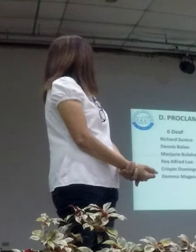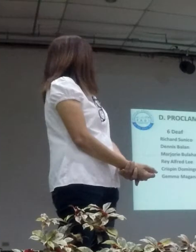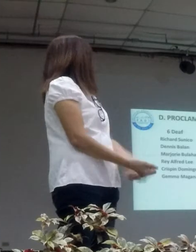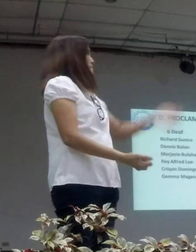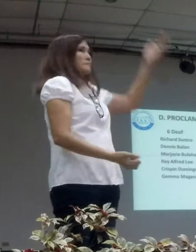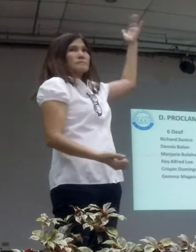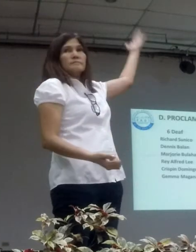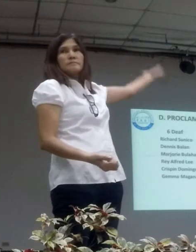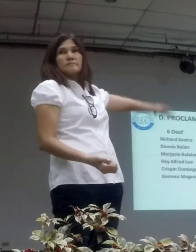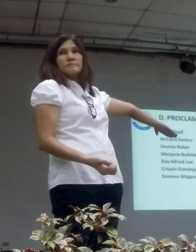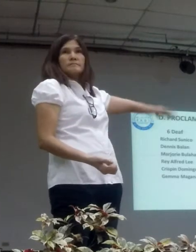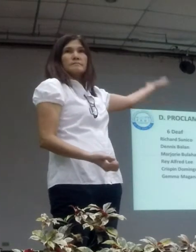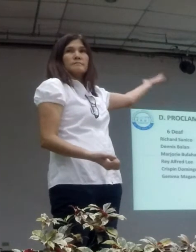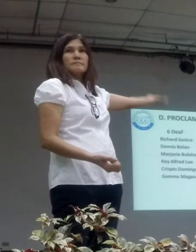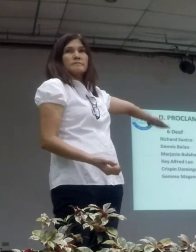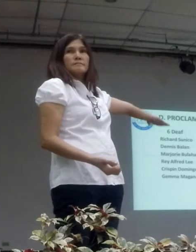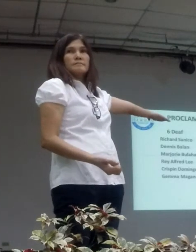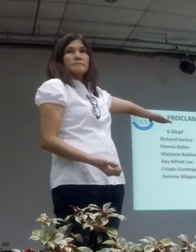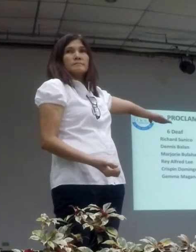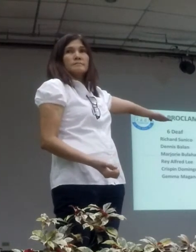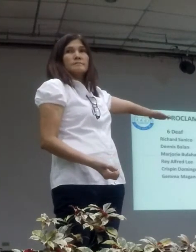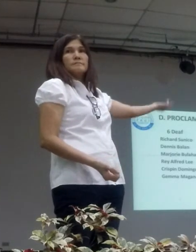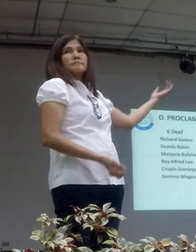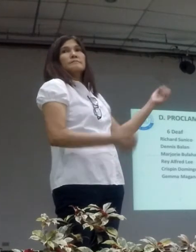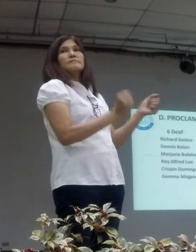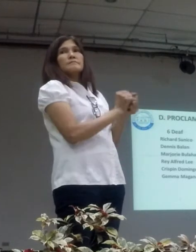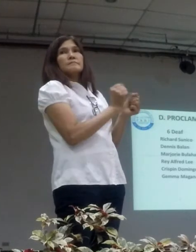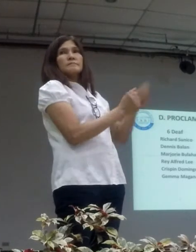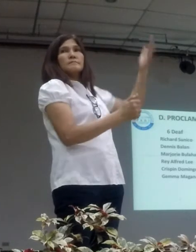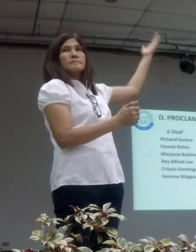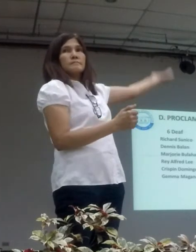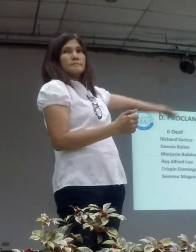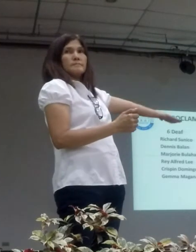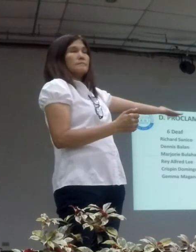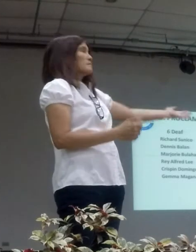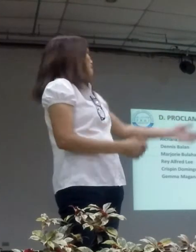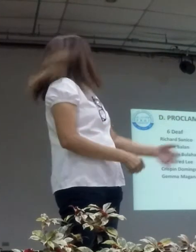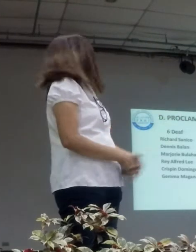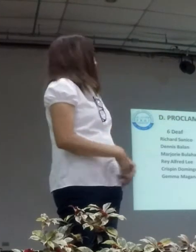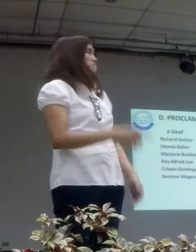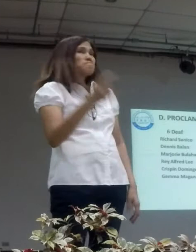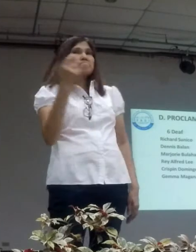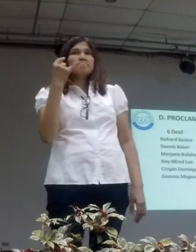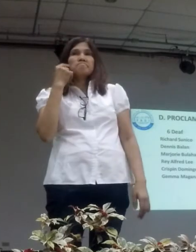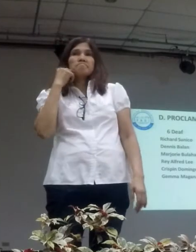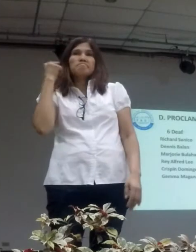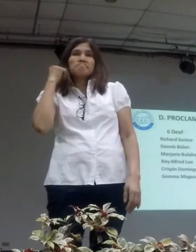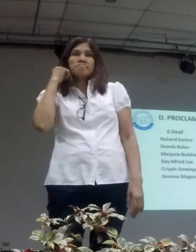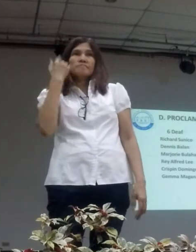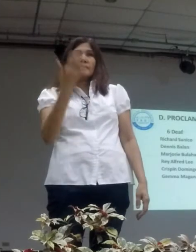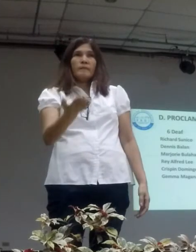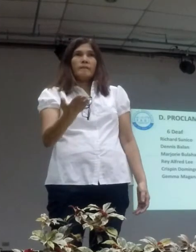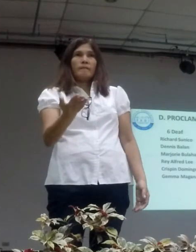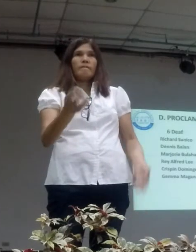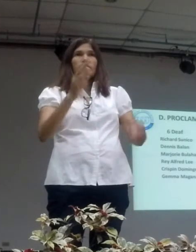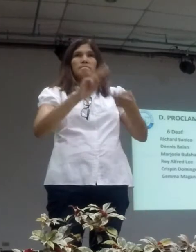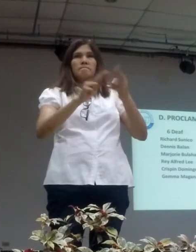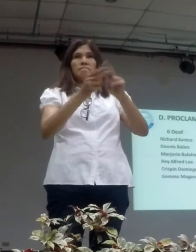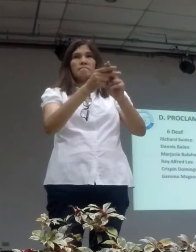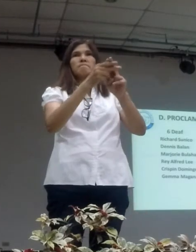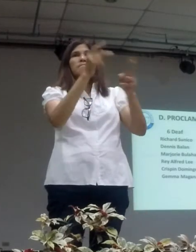those who were the winning candidates last year. So among the deaf, these are the number of